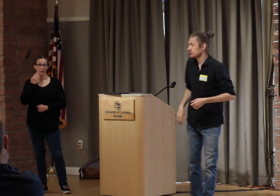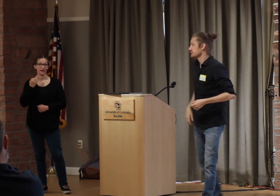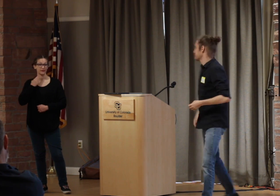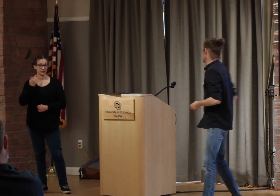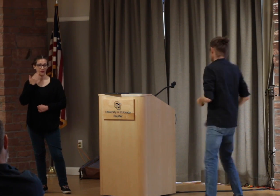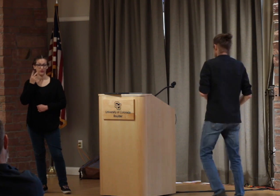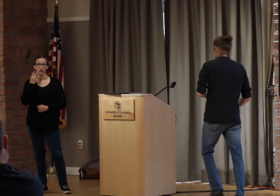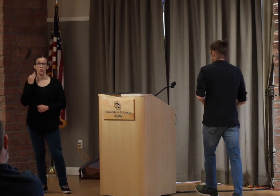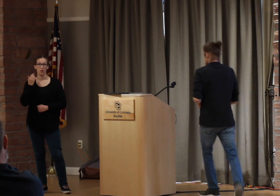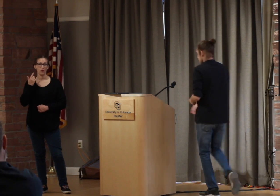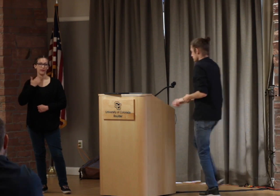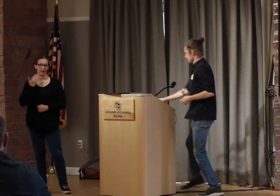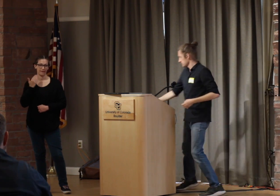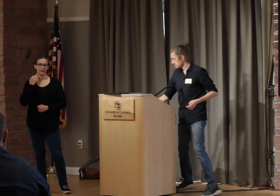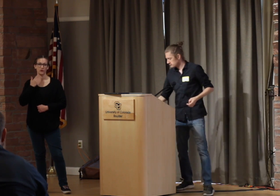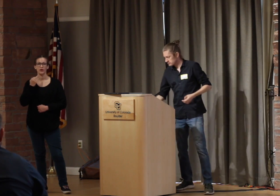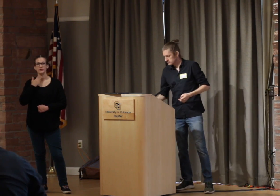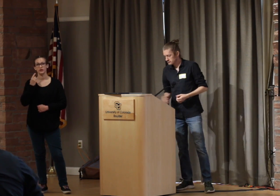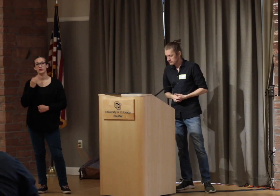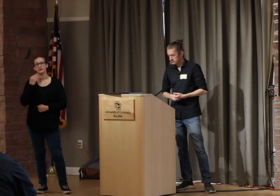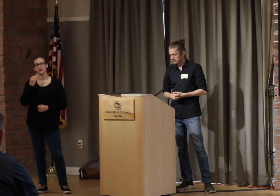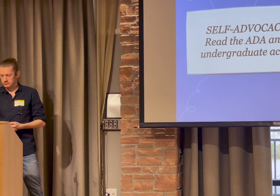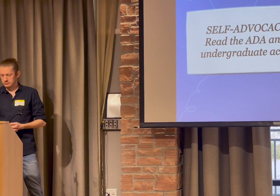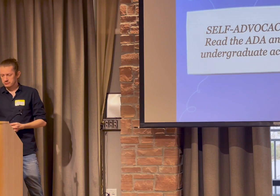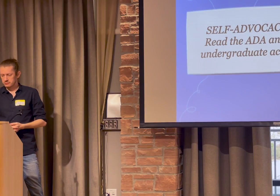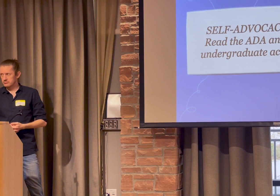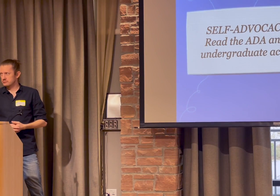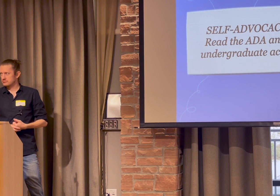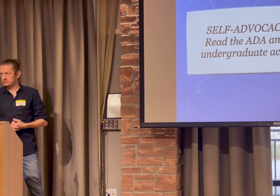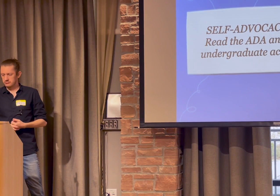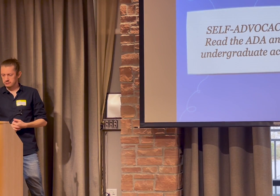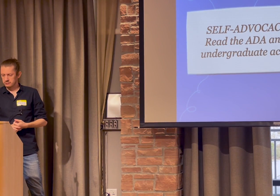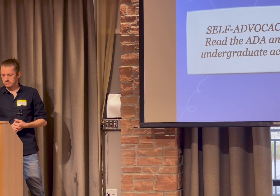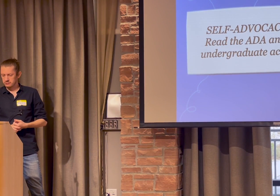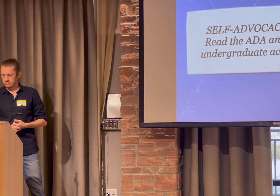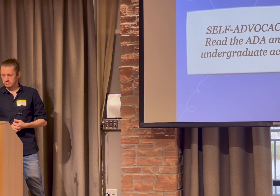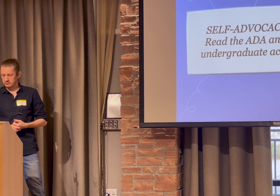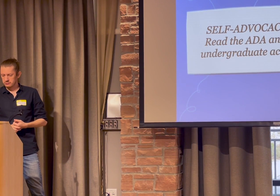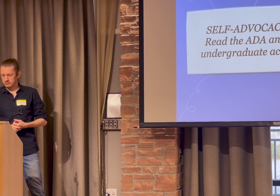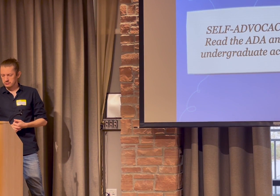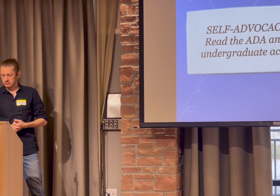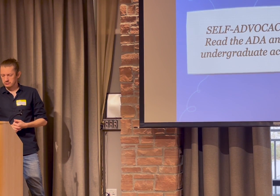a deaf person. And this will be a skill for your whole life, so it's good to start in college.